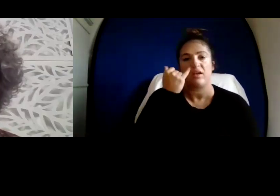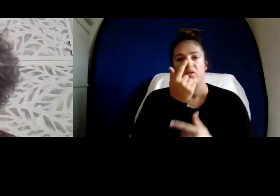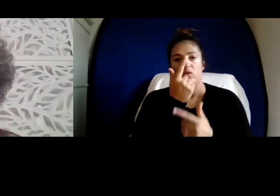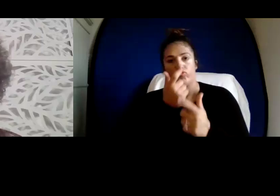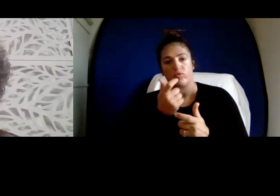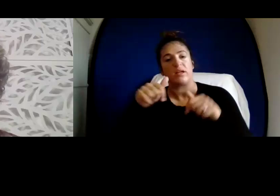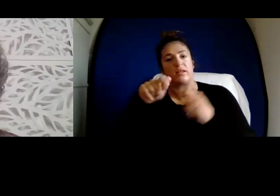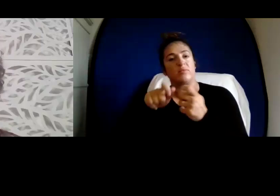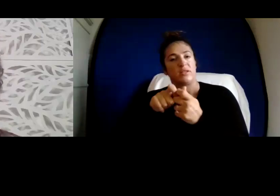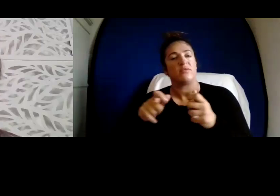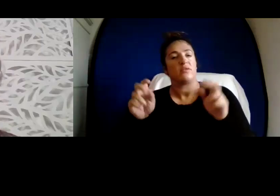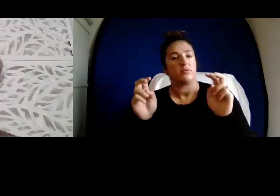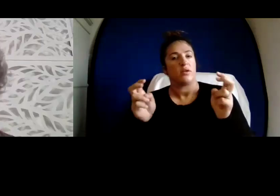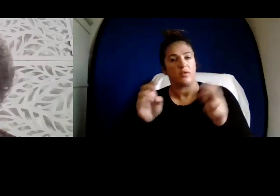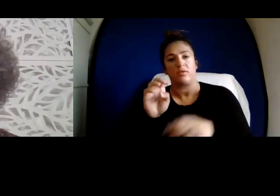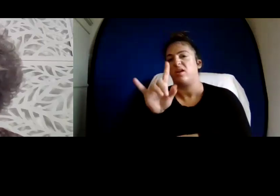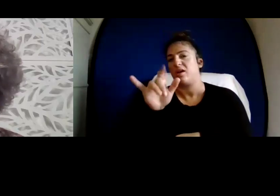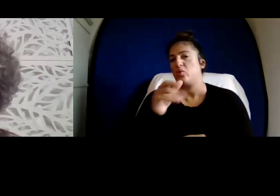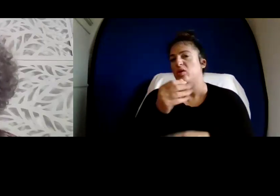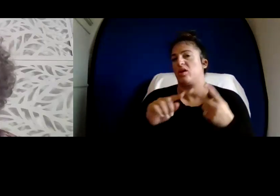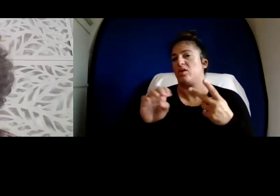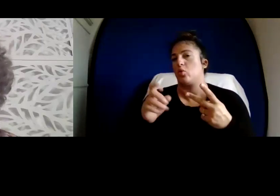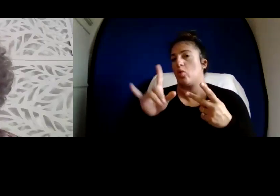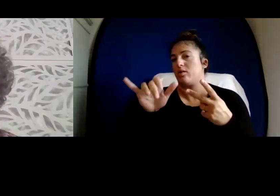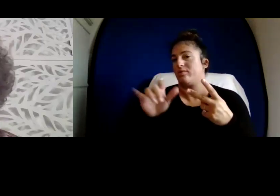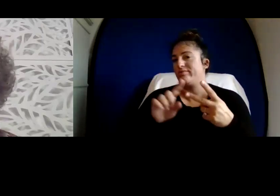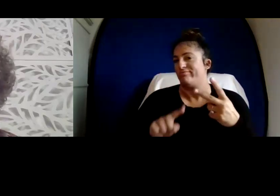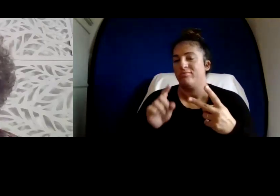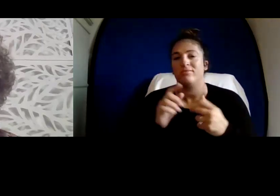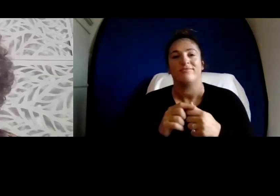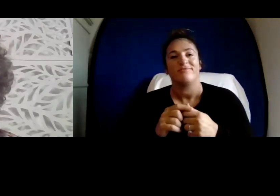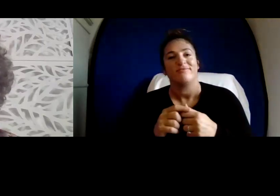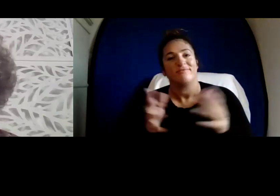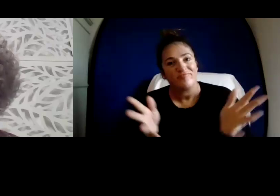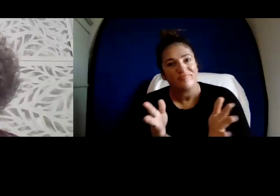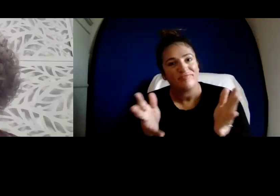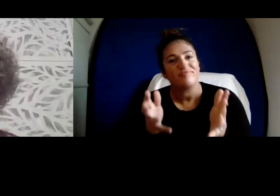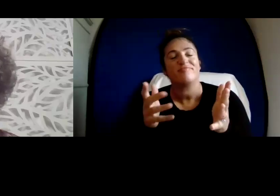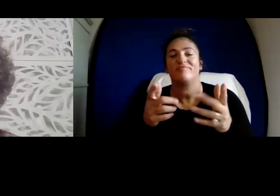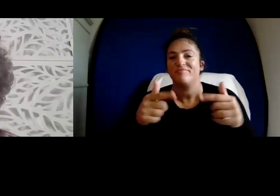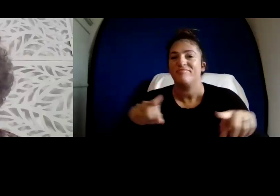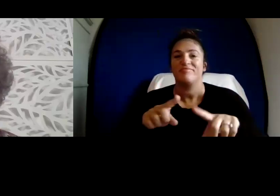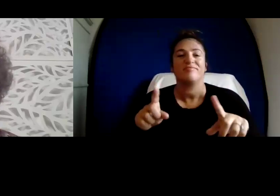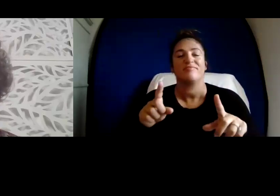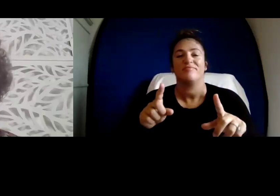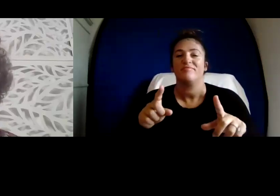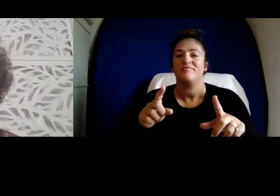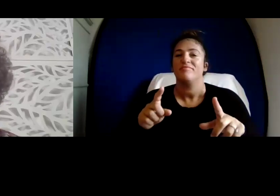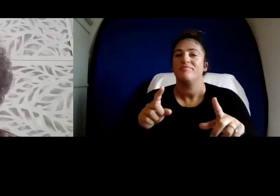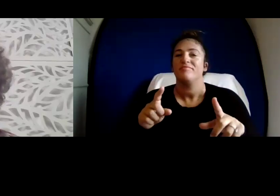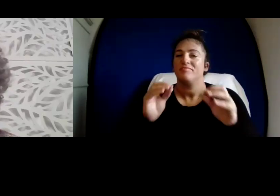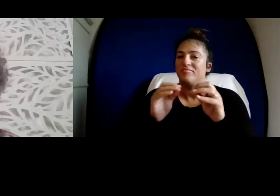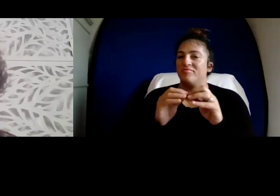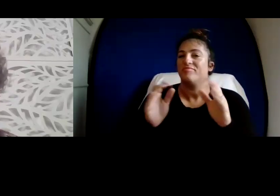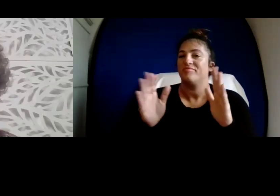equality. We encourage you to commit to one weekly act to raise awareness about equity